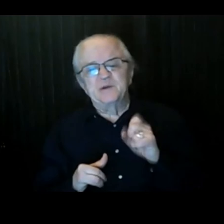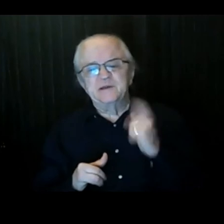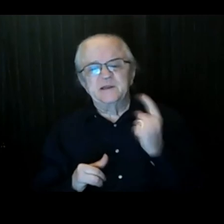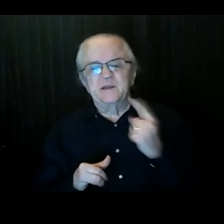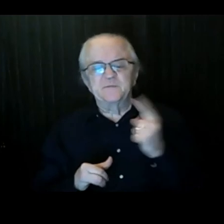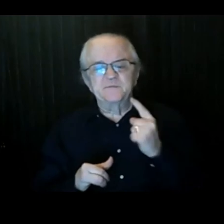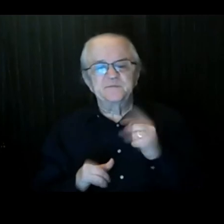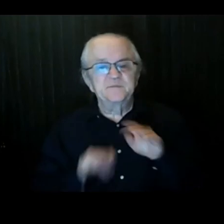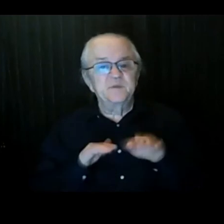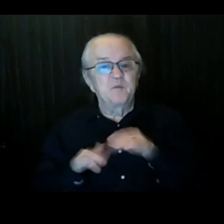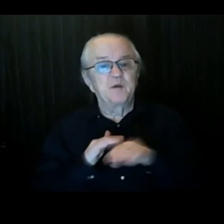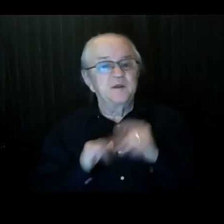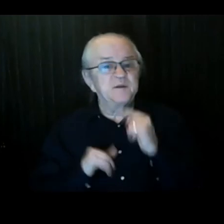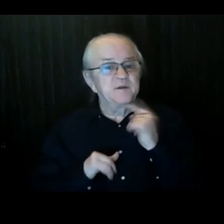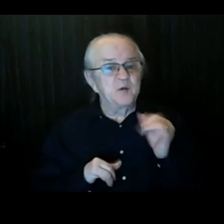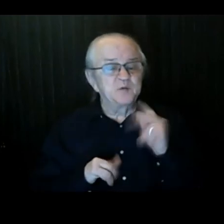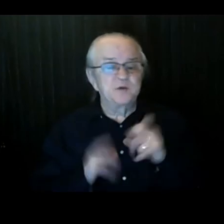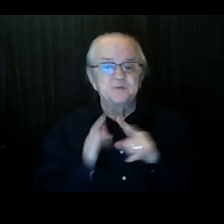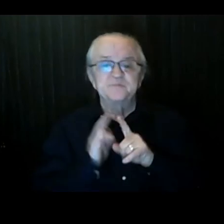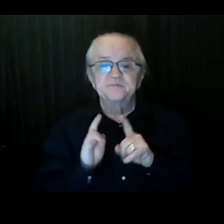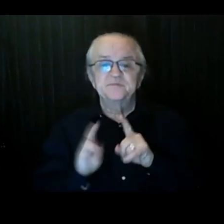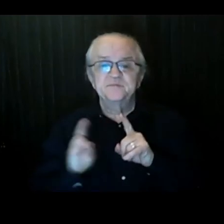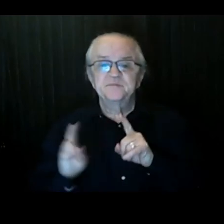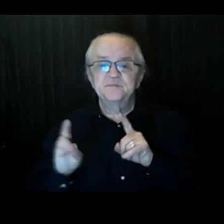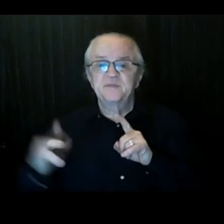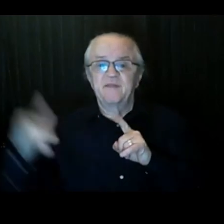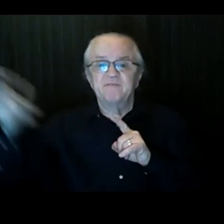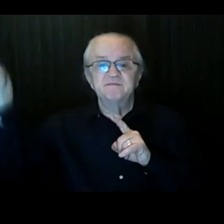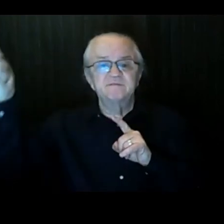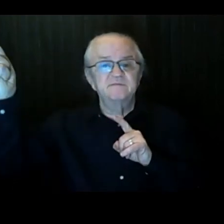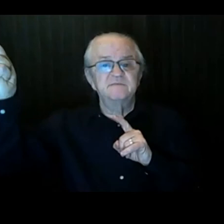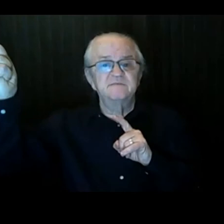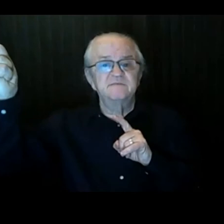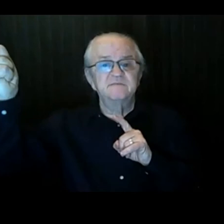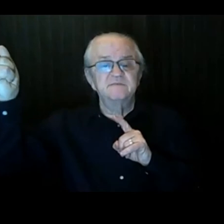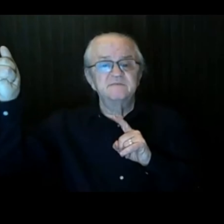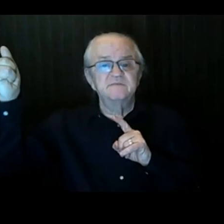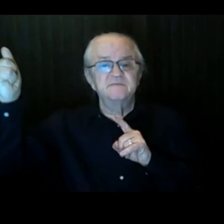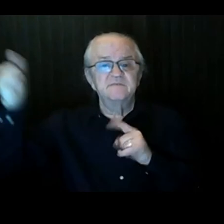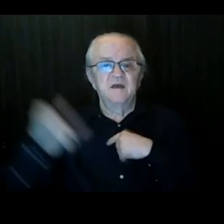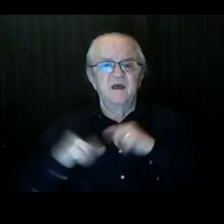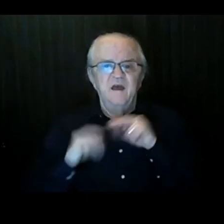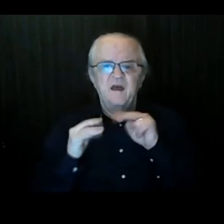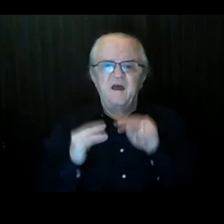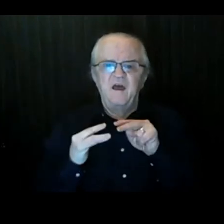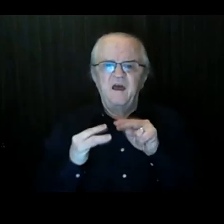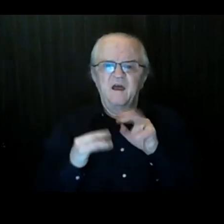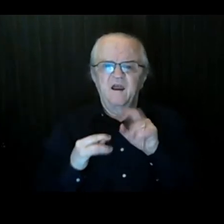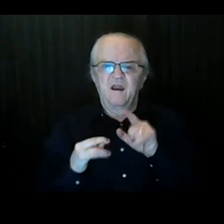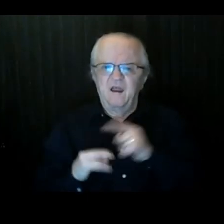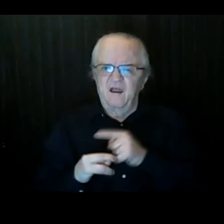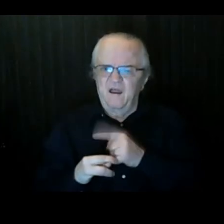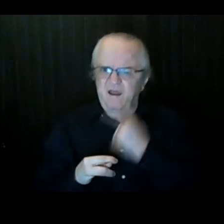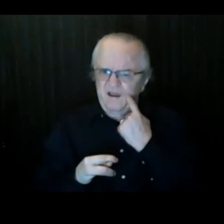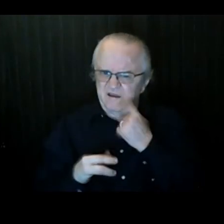She walked in, she told the joke, she walked away and left the house. I looked at Carol and I'm like, did she just